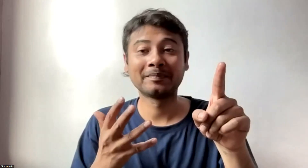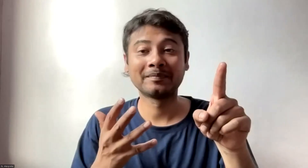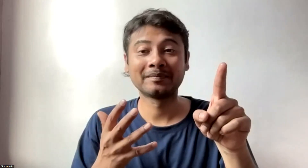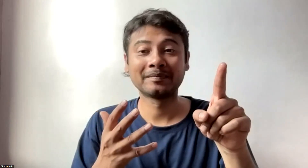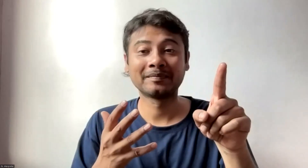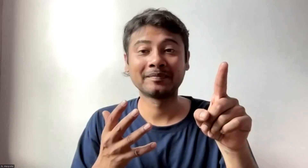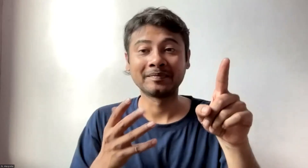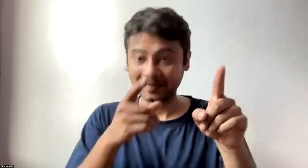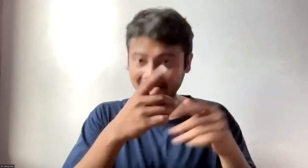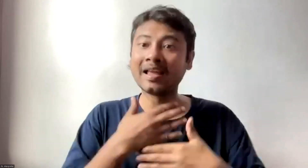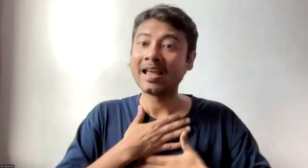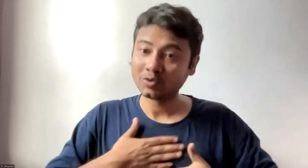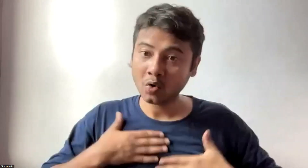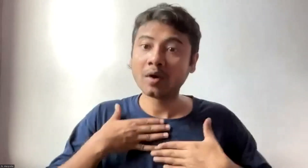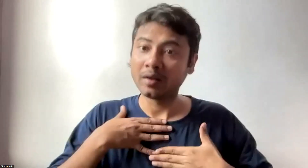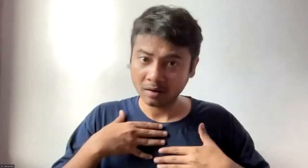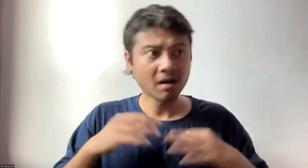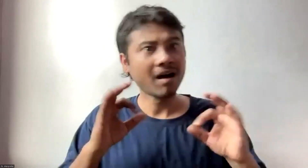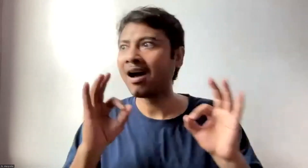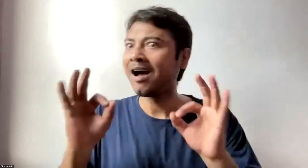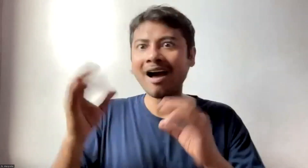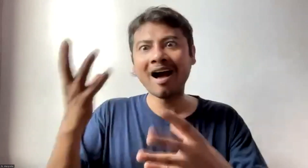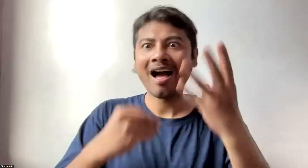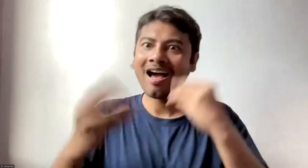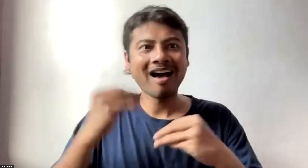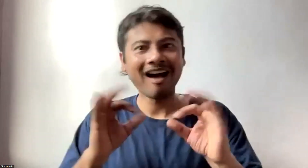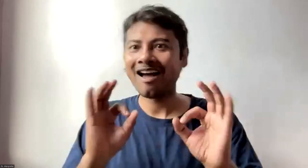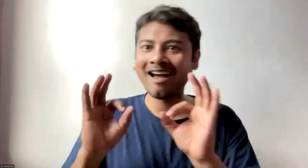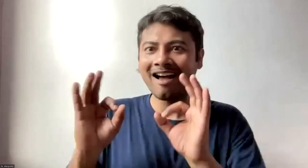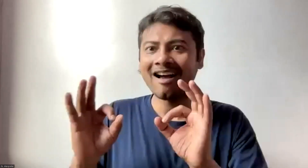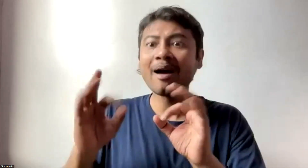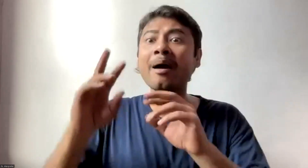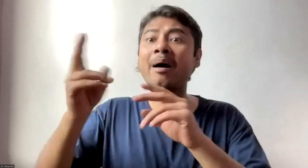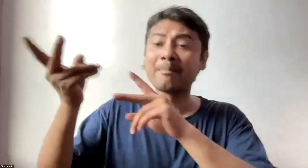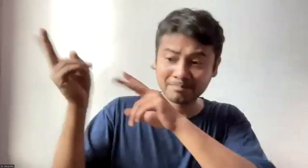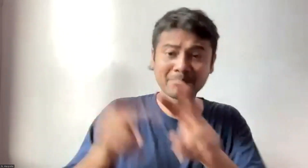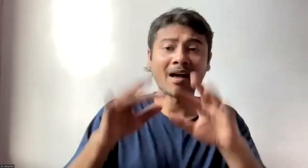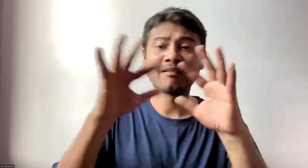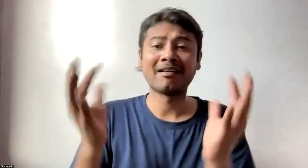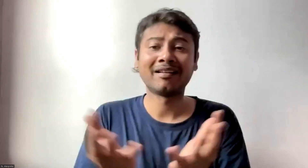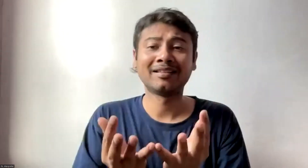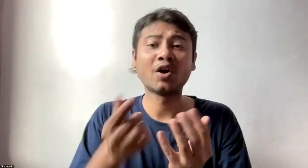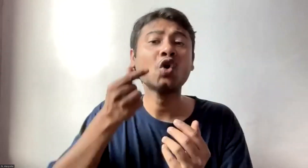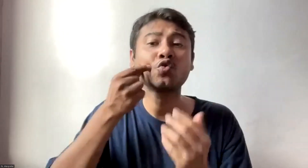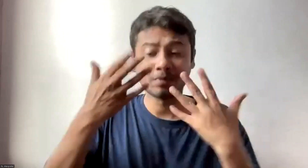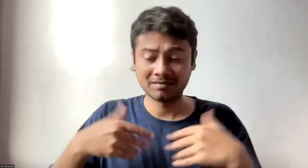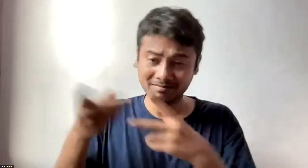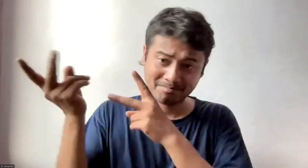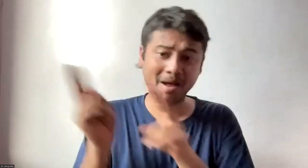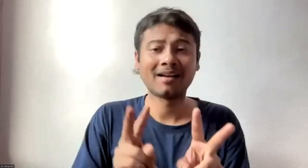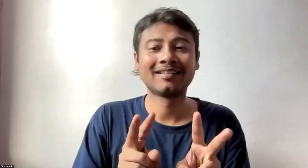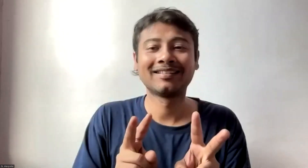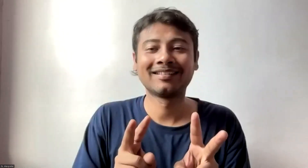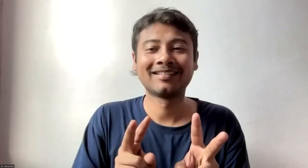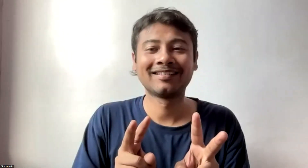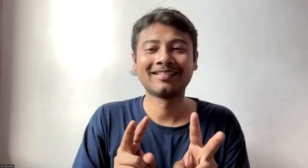some time, we have to come back again as a human being on this planet Earth. So it doesn't free when we are in the mode of goodness.